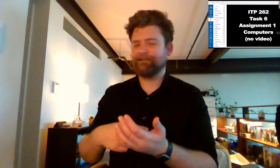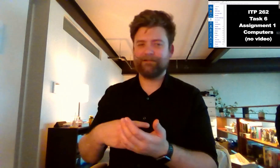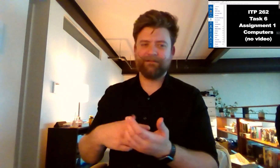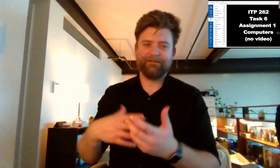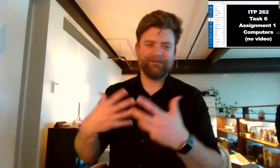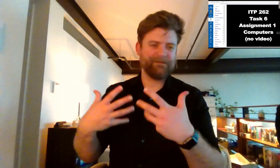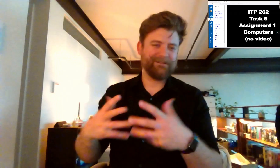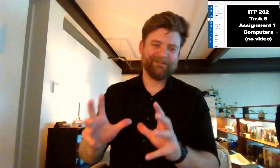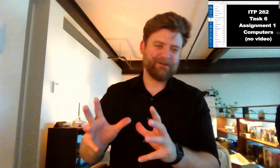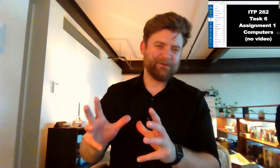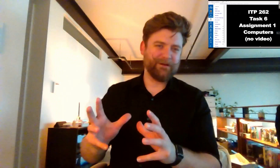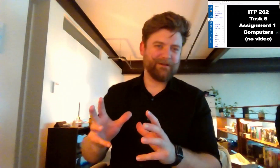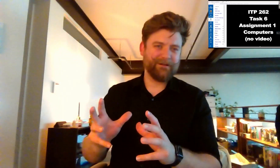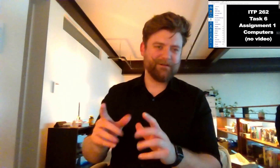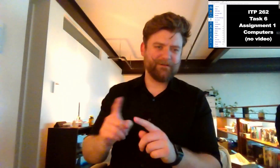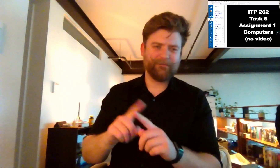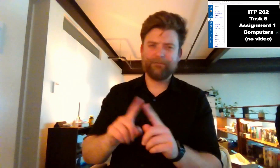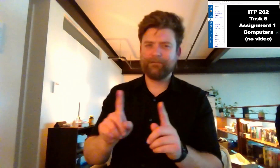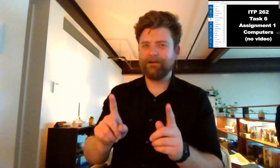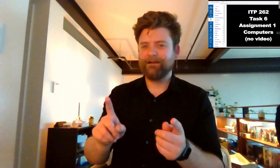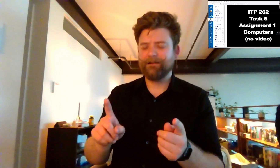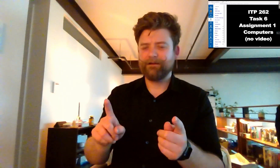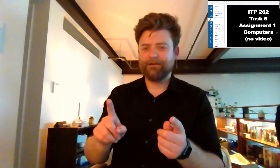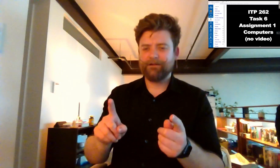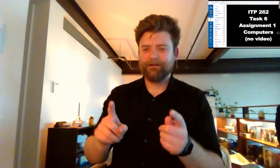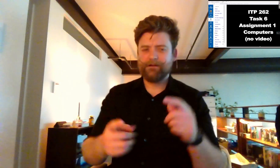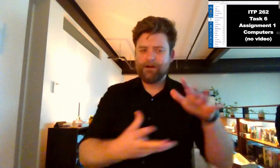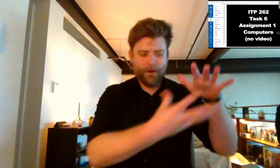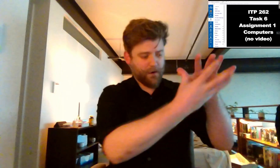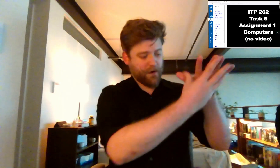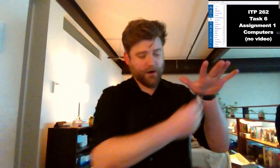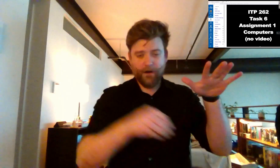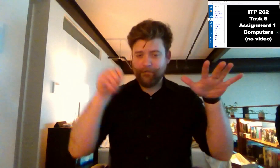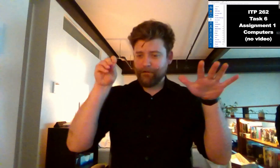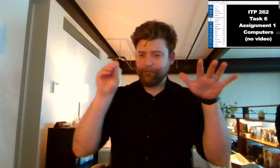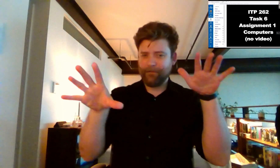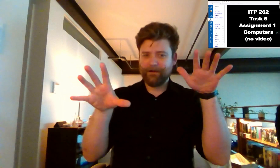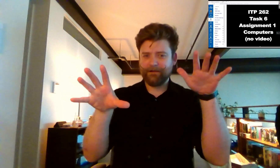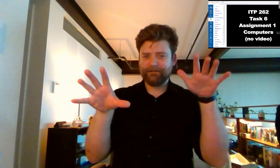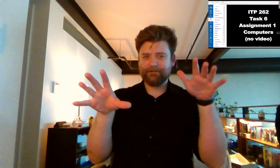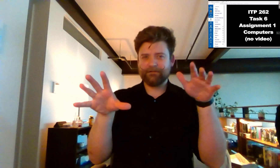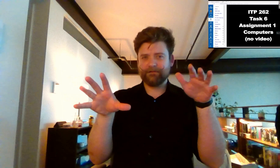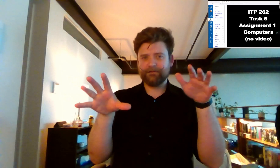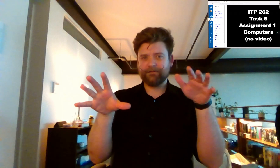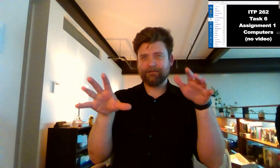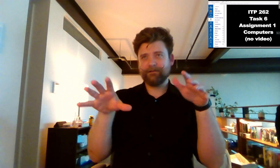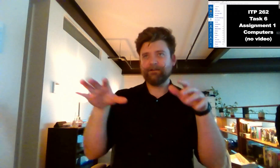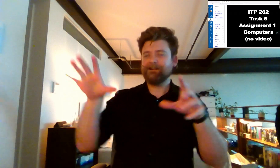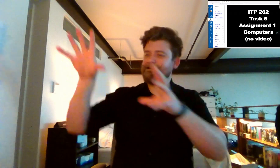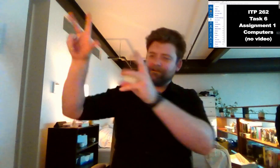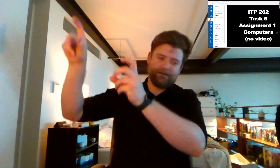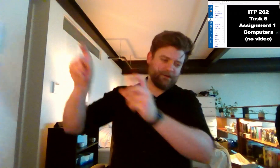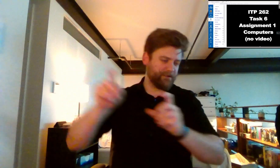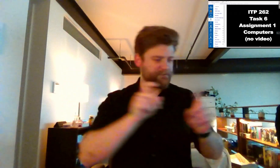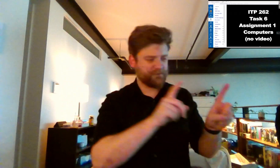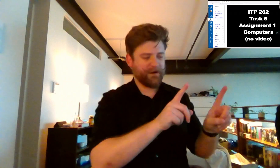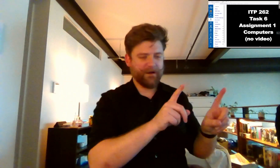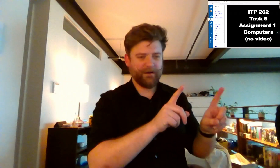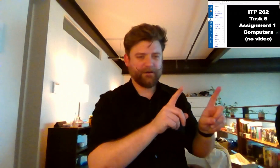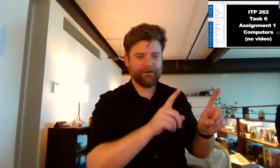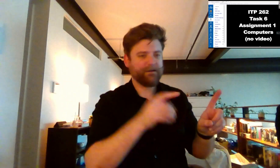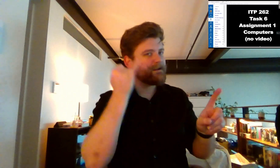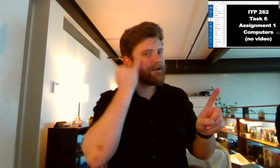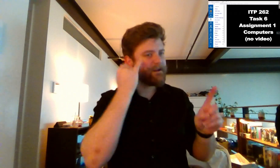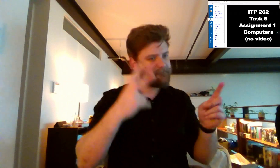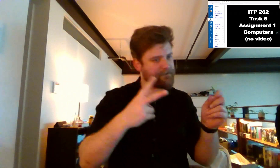including, cutting and pasting and dragging and drop and drag. Any of those work. When you cut and